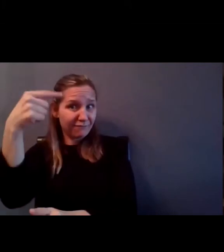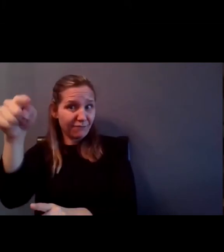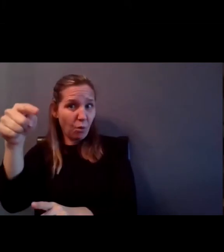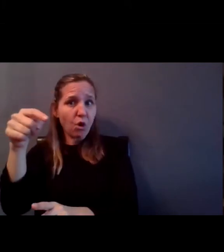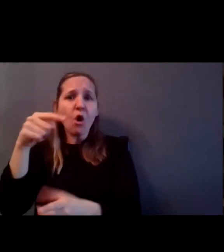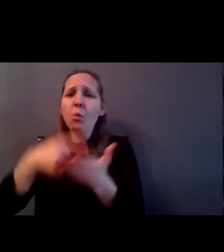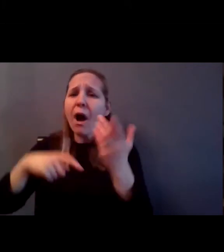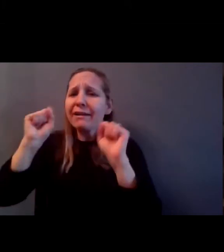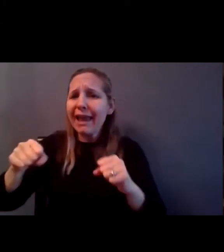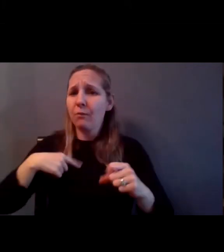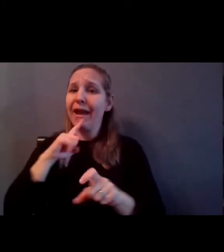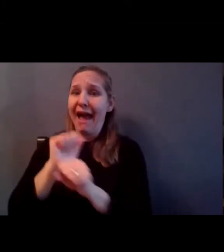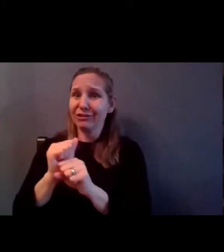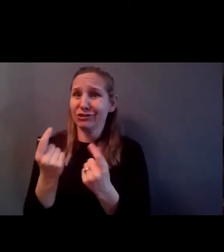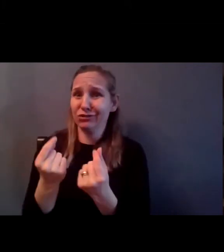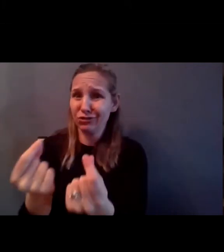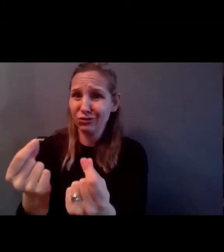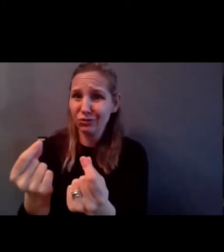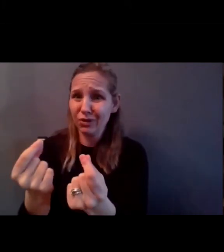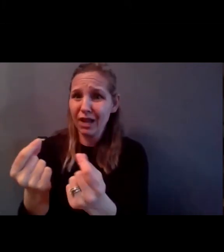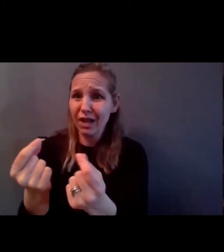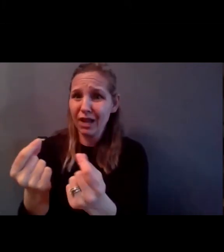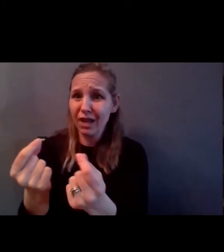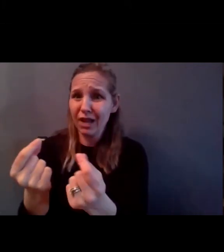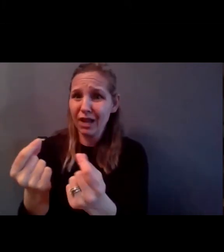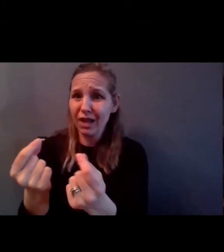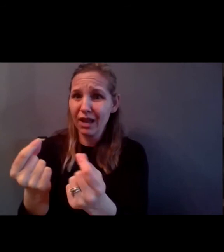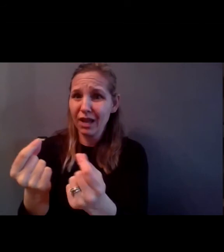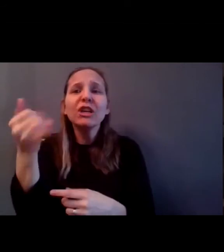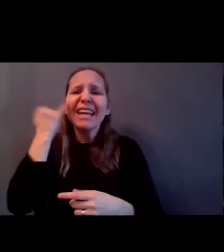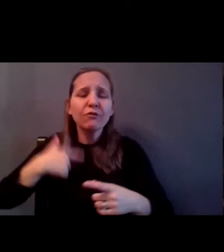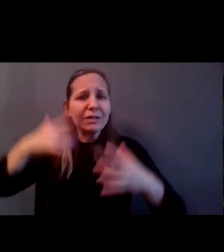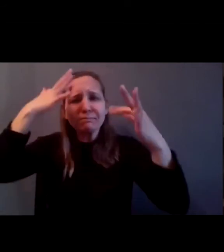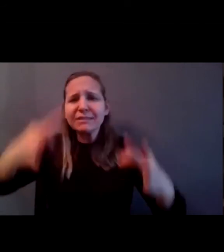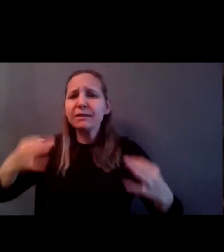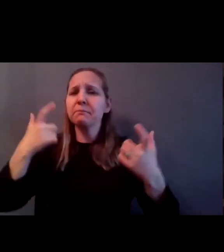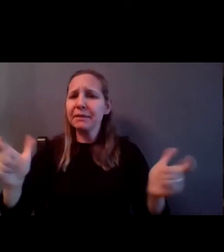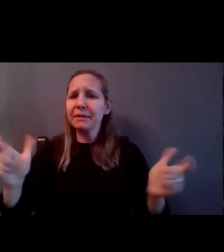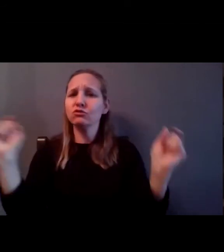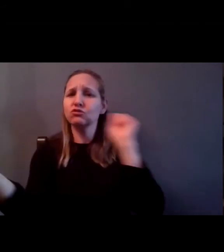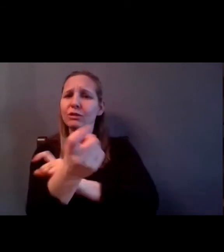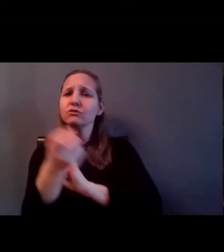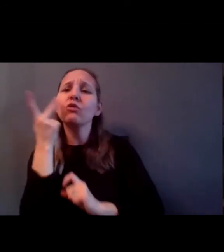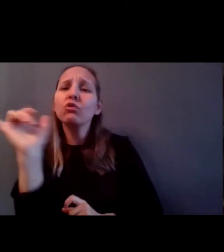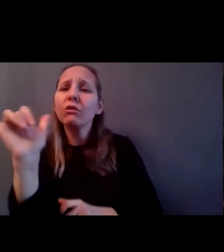take, and what our futures can look like when we act boldly and collectively. Thank you.